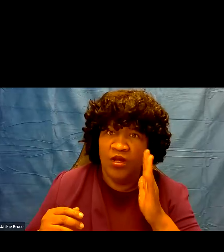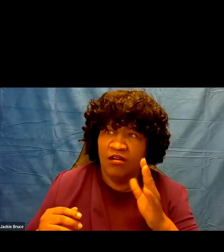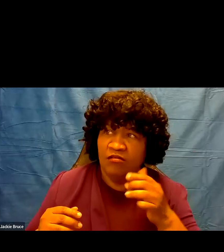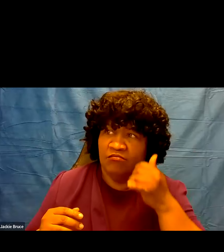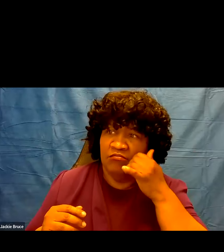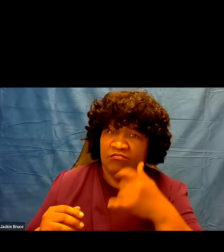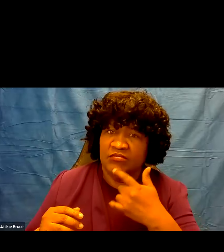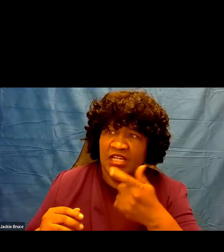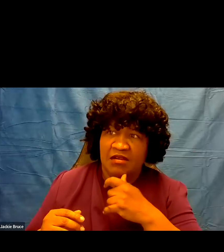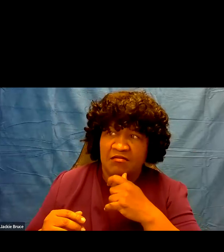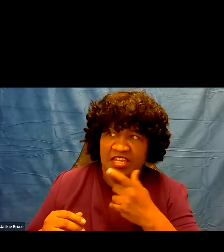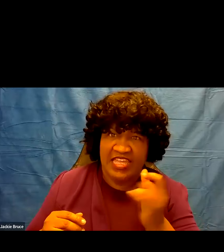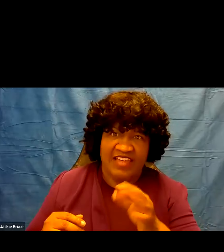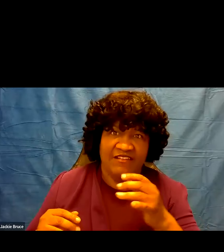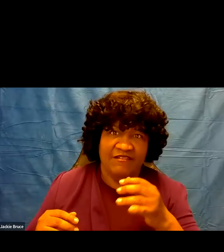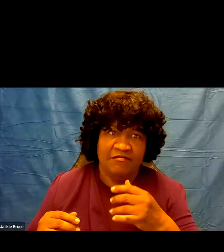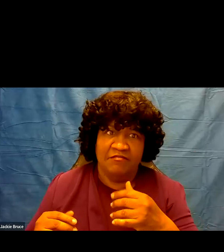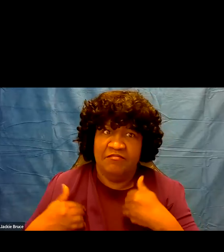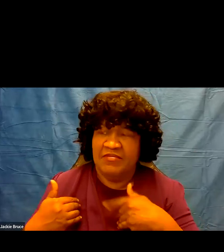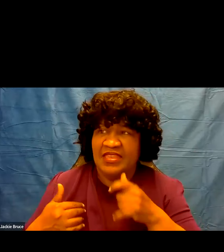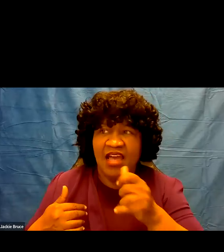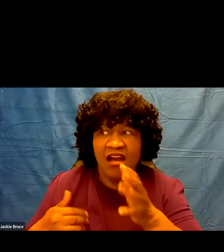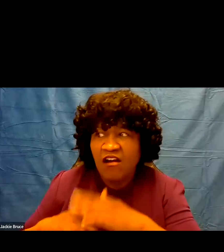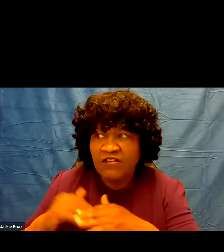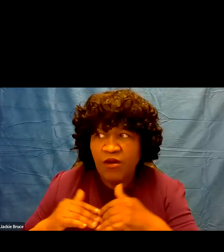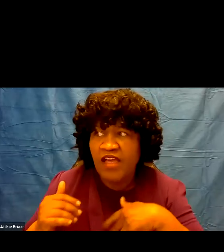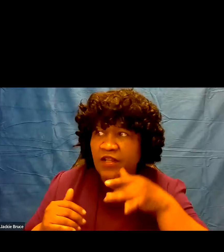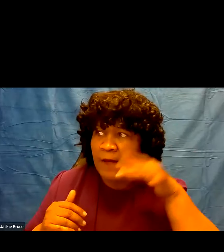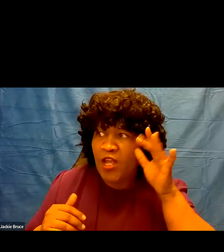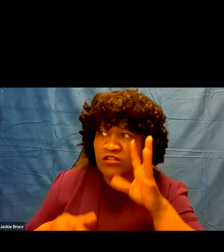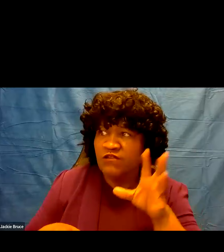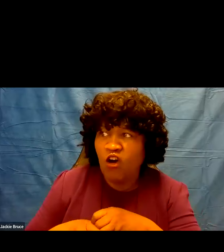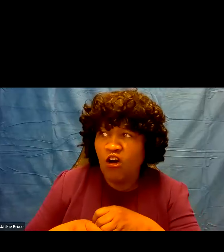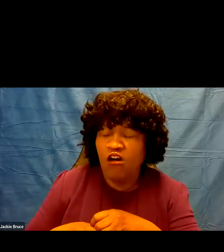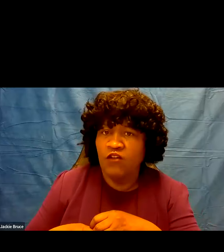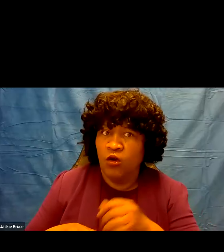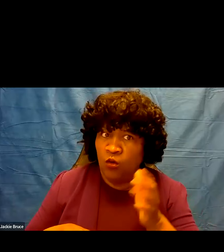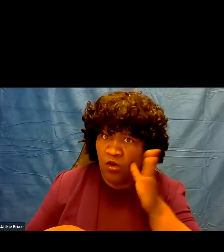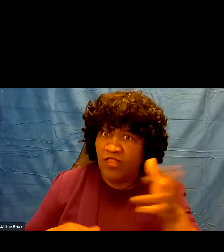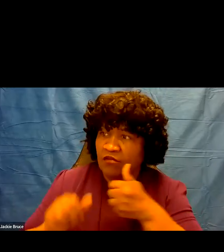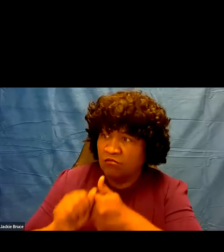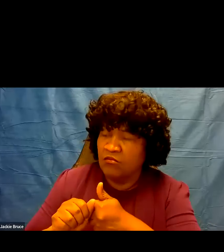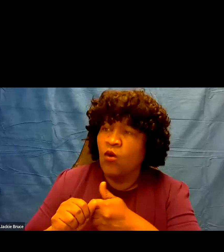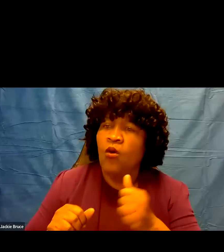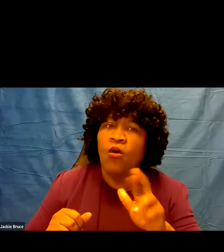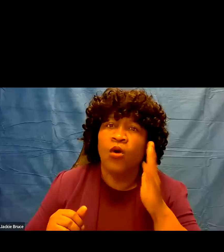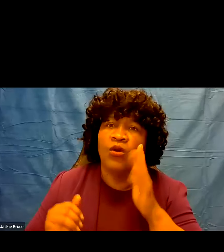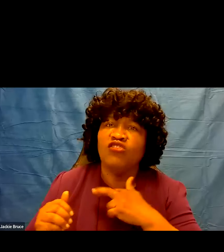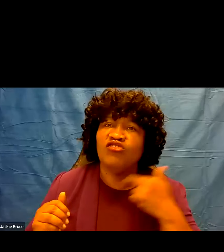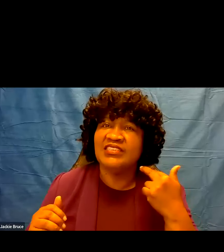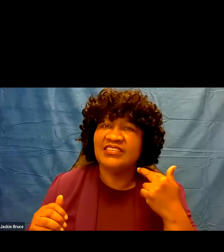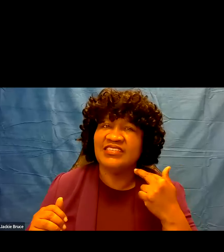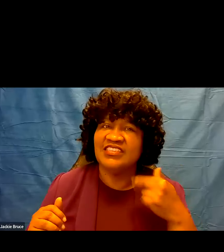they're not comfortable having their parents involved? Or is there going to be any risk of